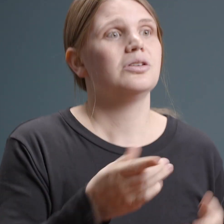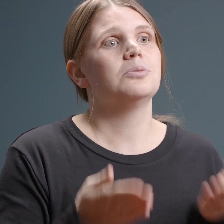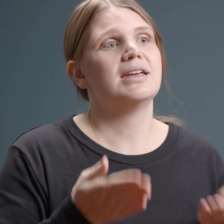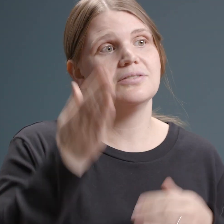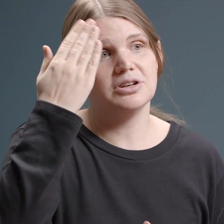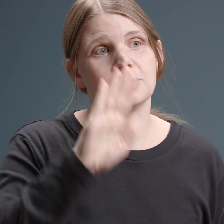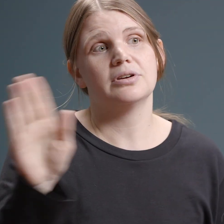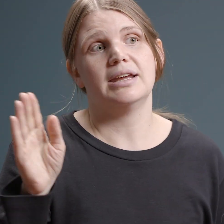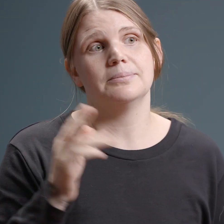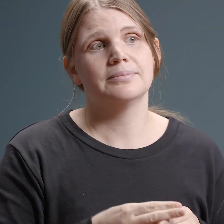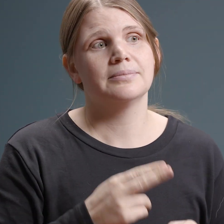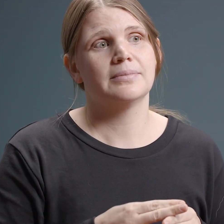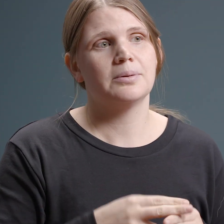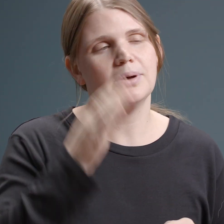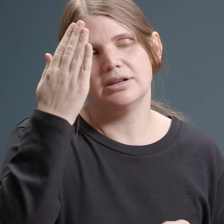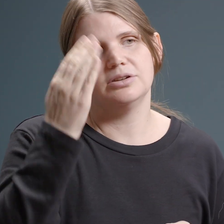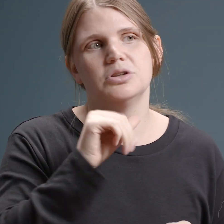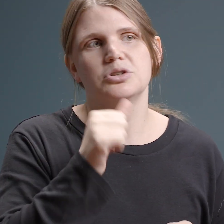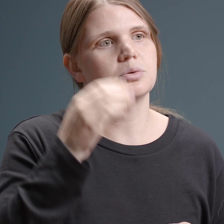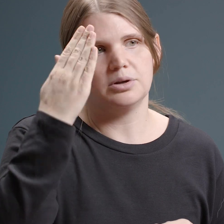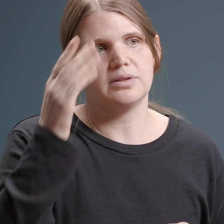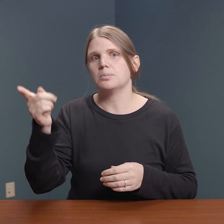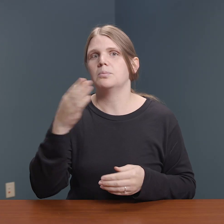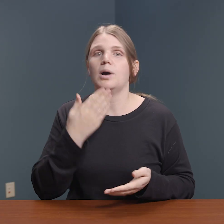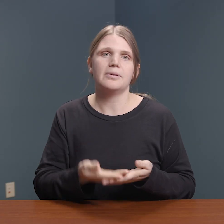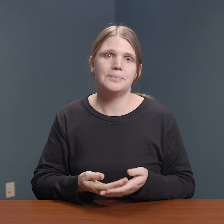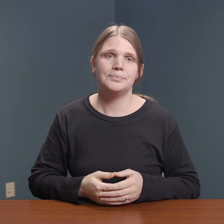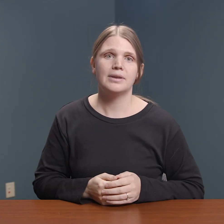You may even know their name, but you don't know them well.